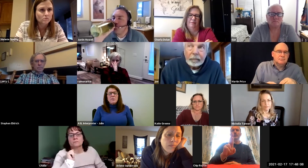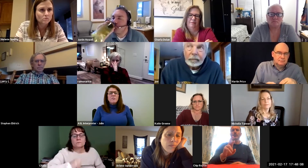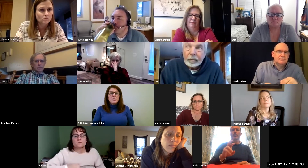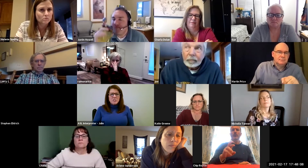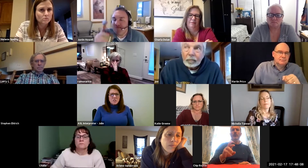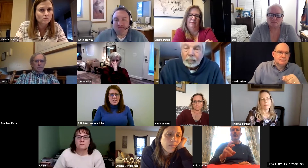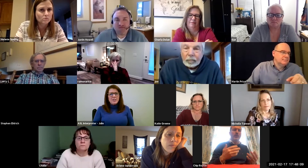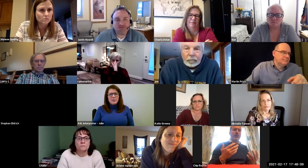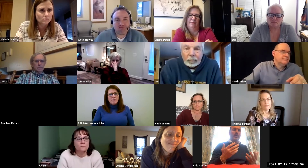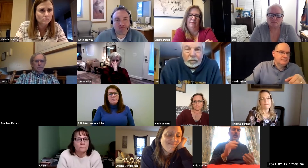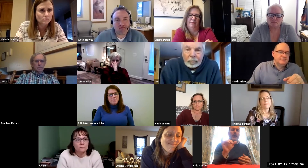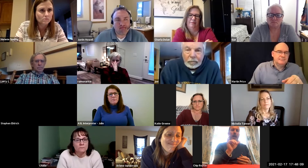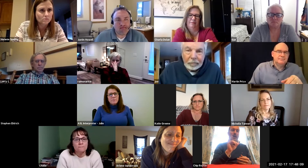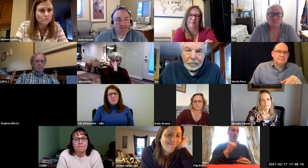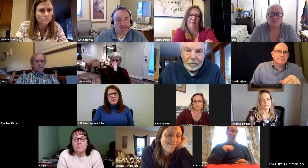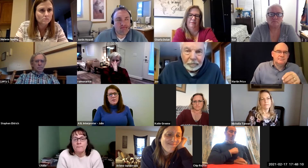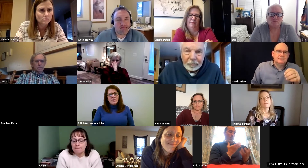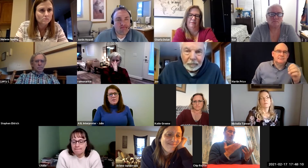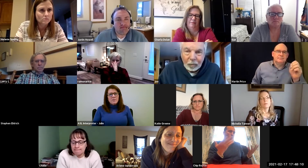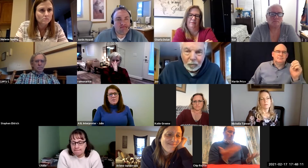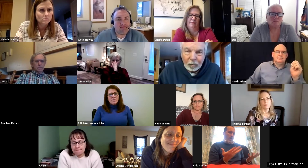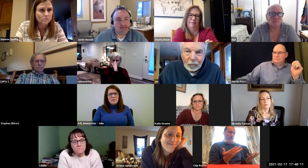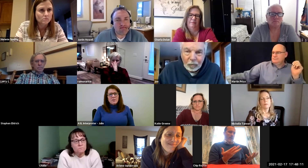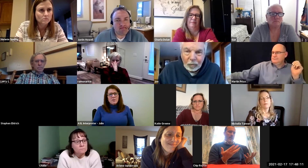maybe we reverse engineer.